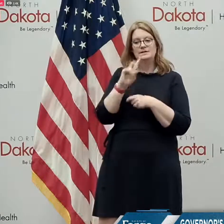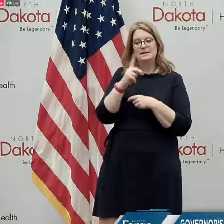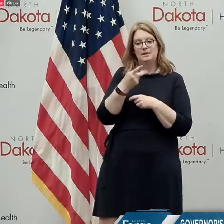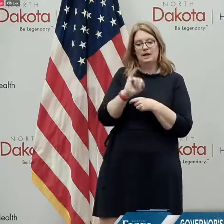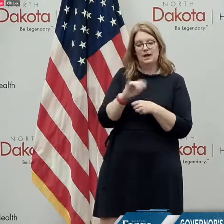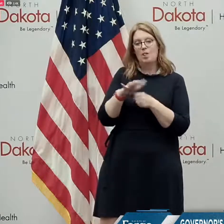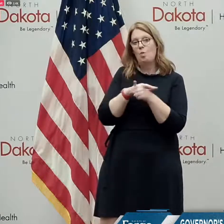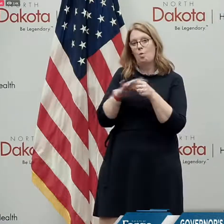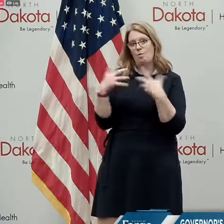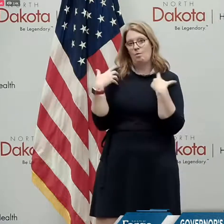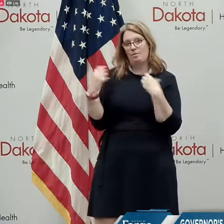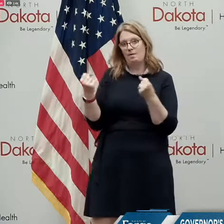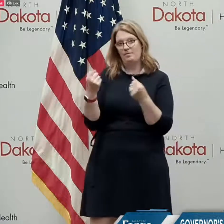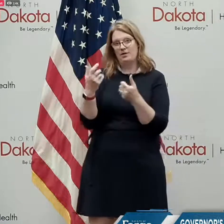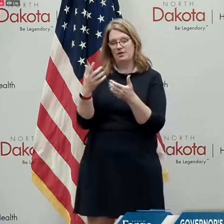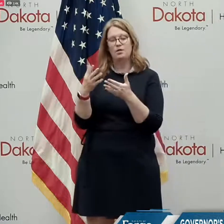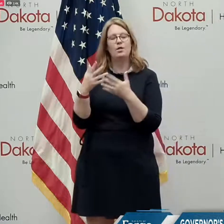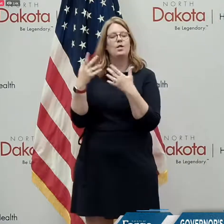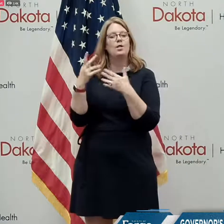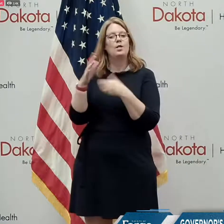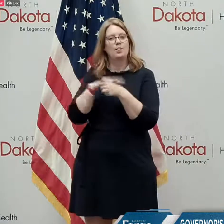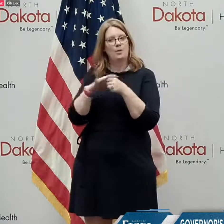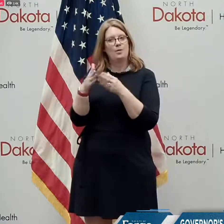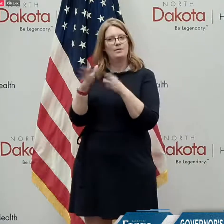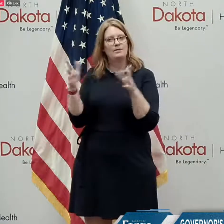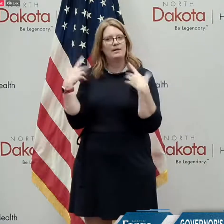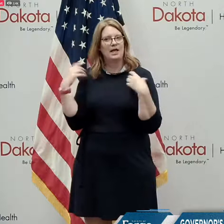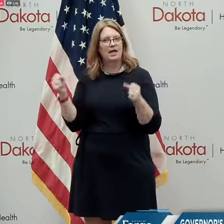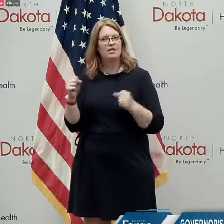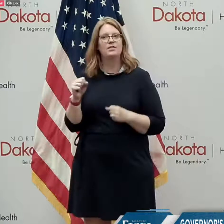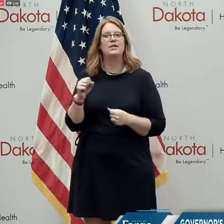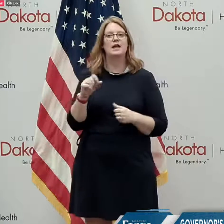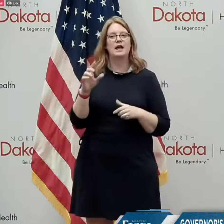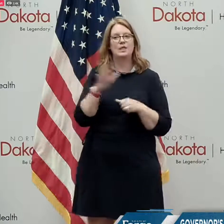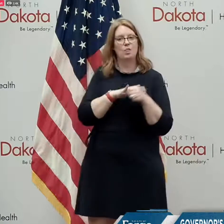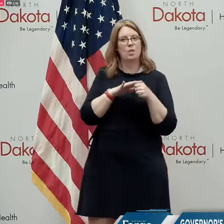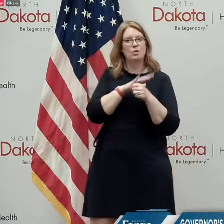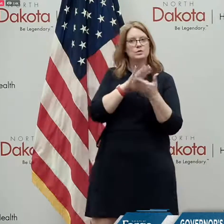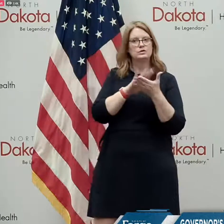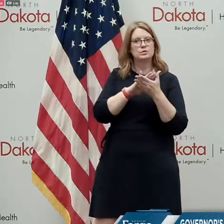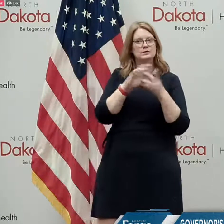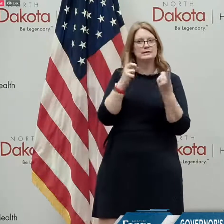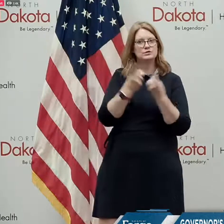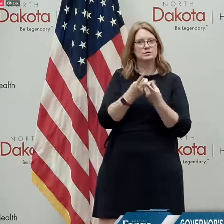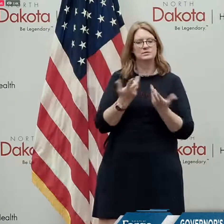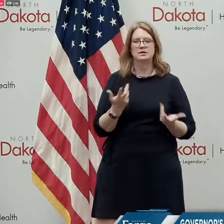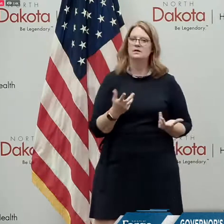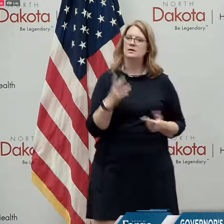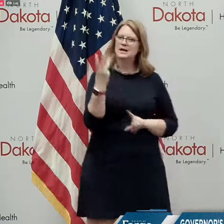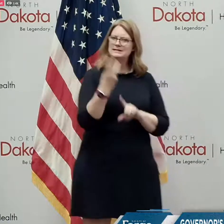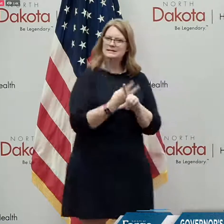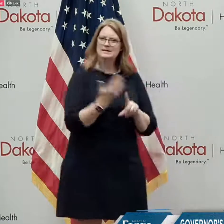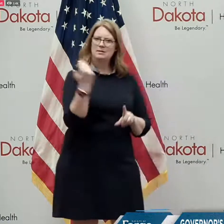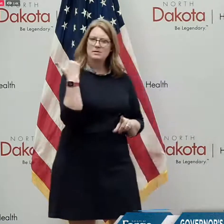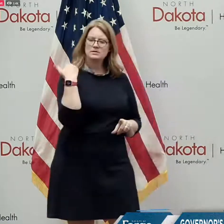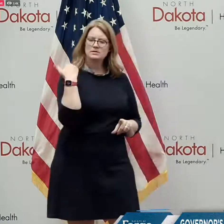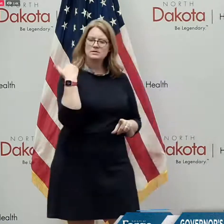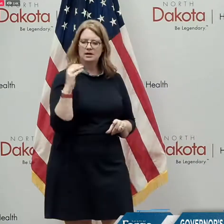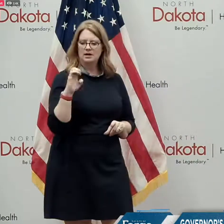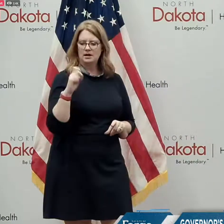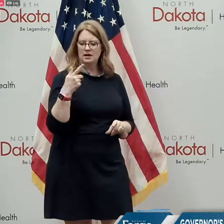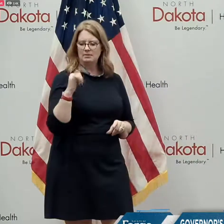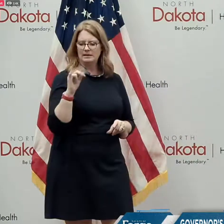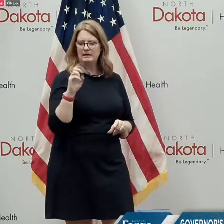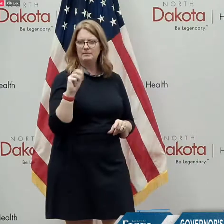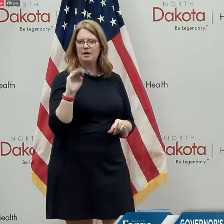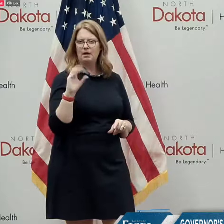public health, DPI, and local school districts. You know, 6 months ago, I could barely say